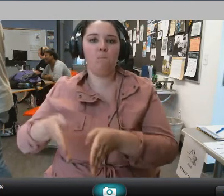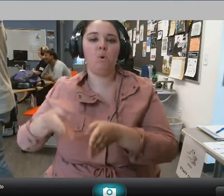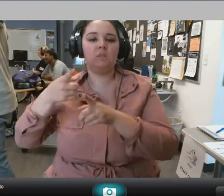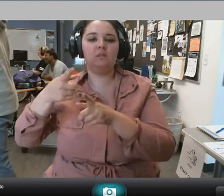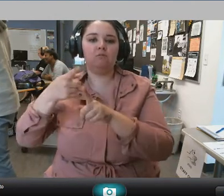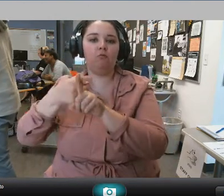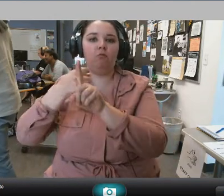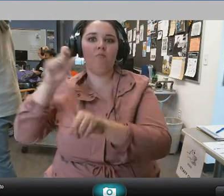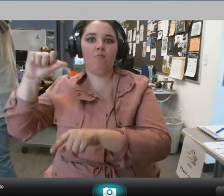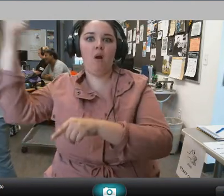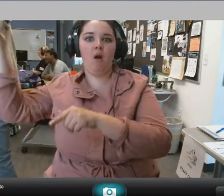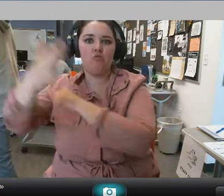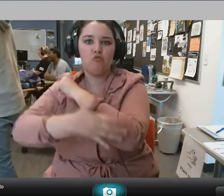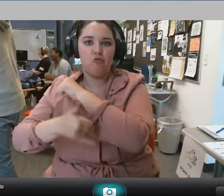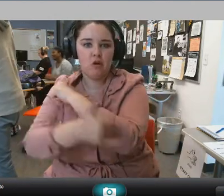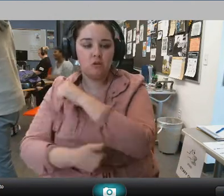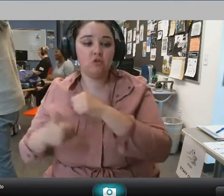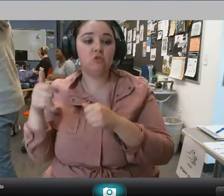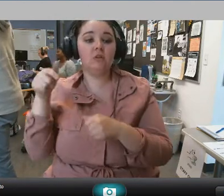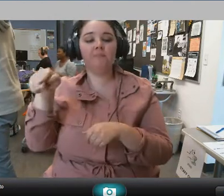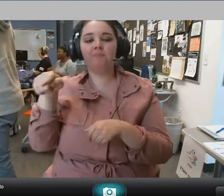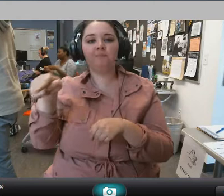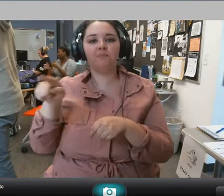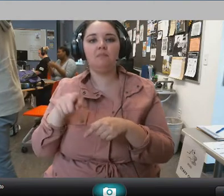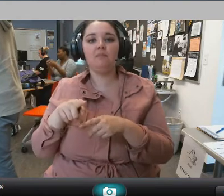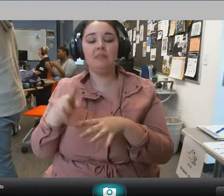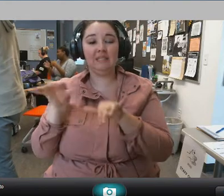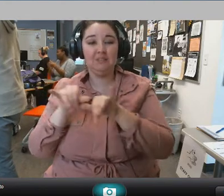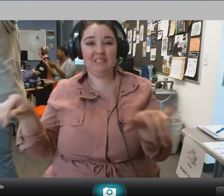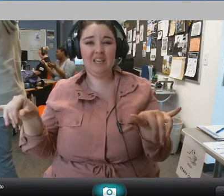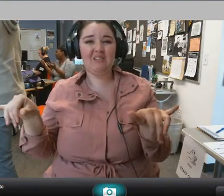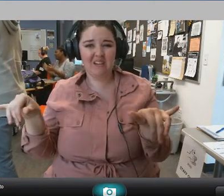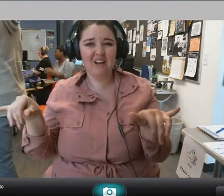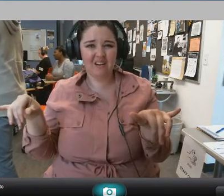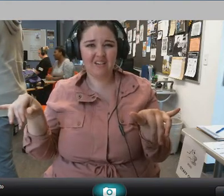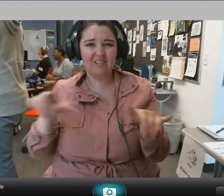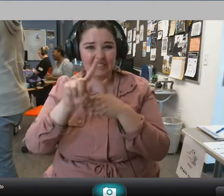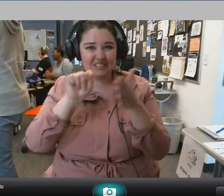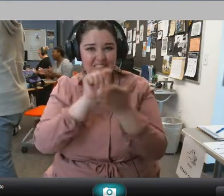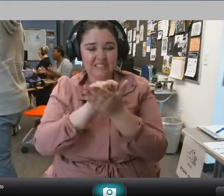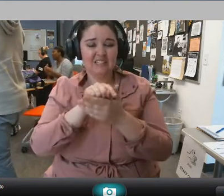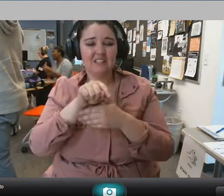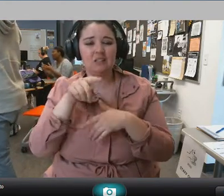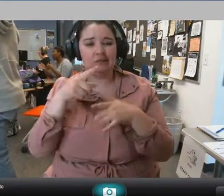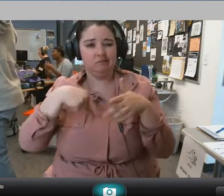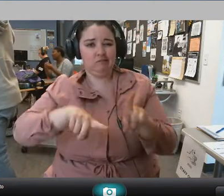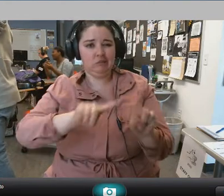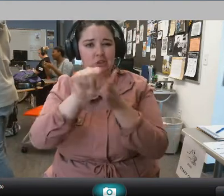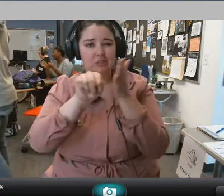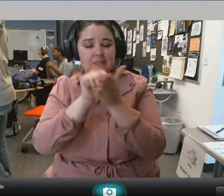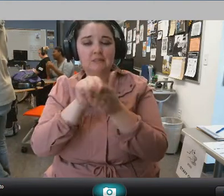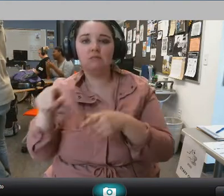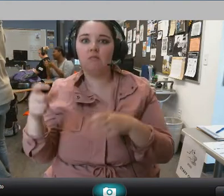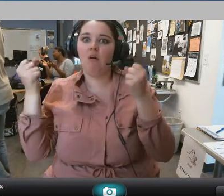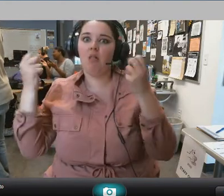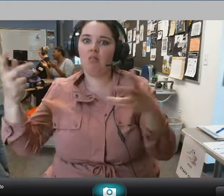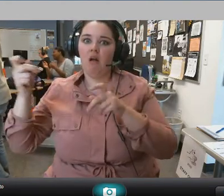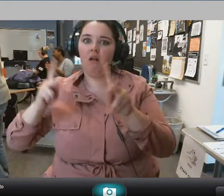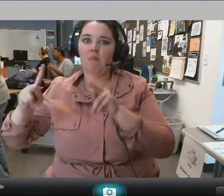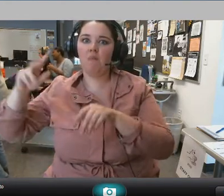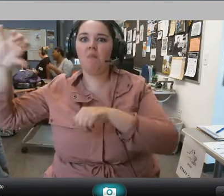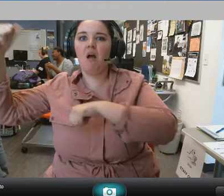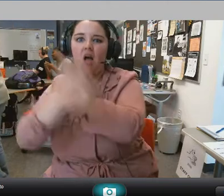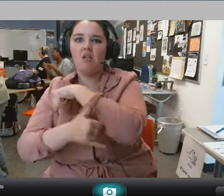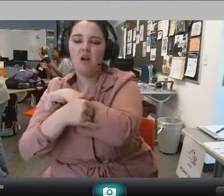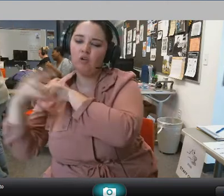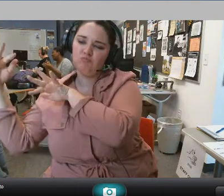During this same time period, immigrants flooded America, and they flooded the cities for work. The average